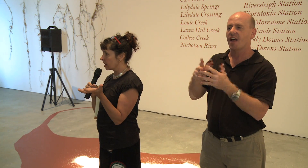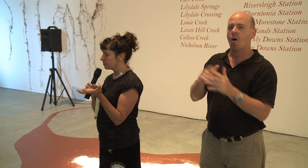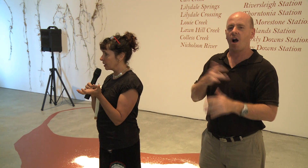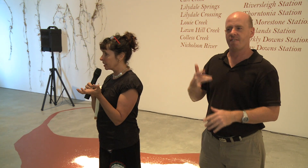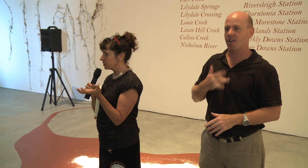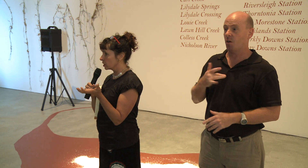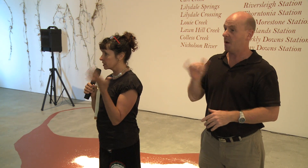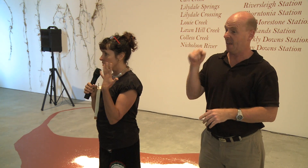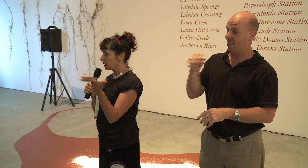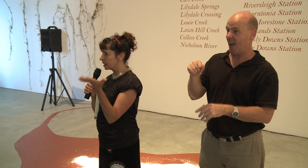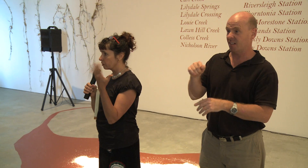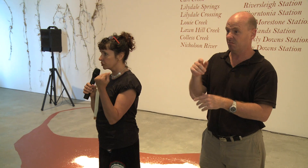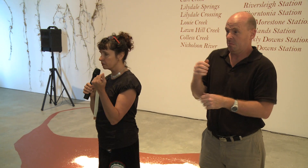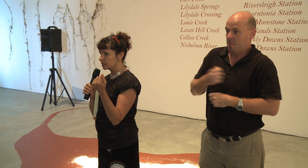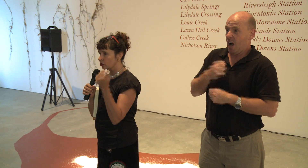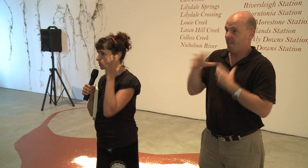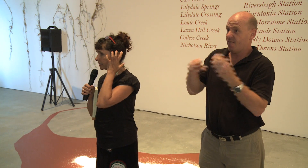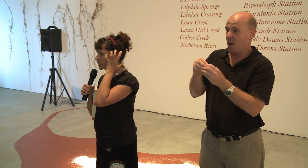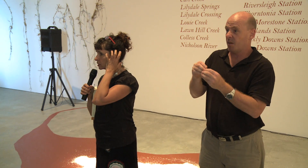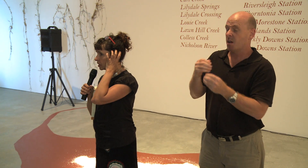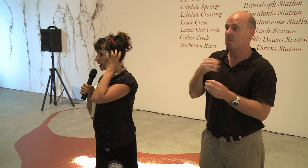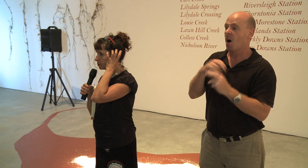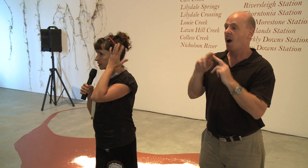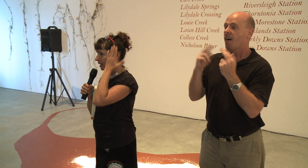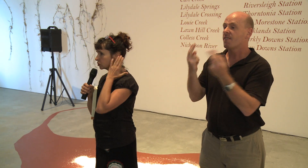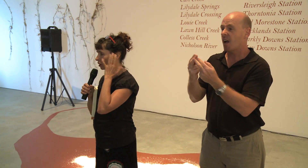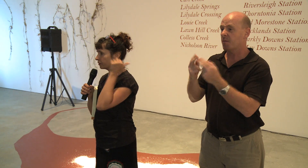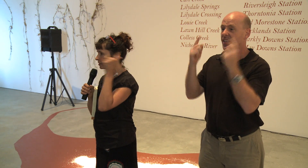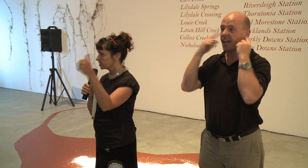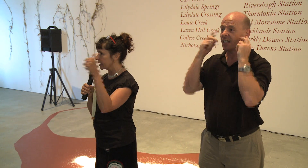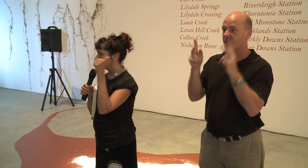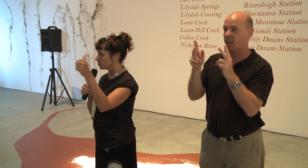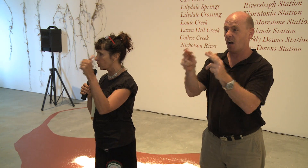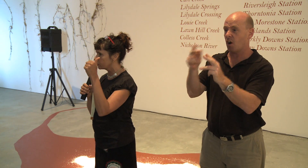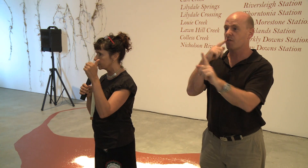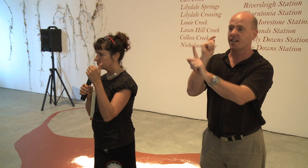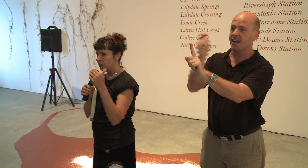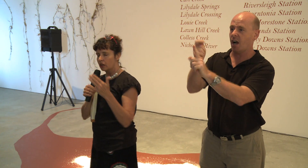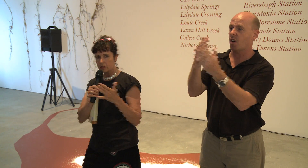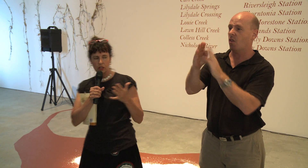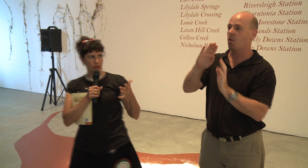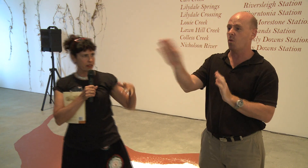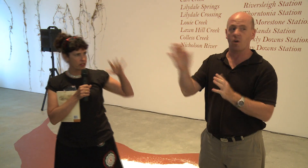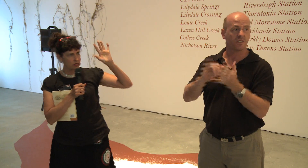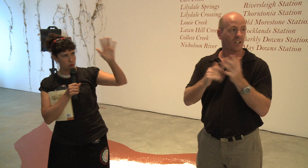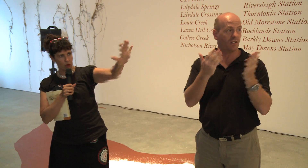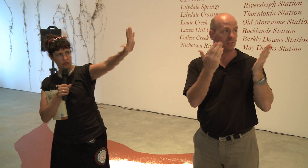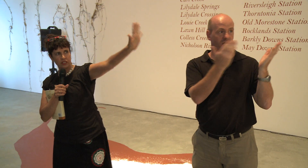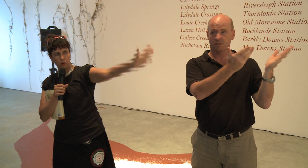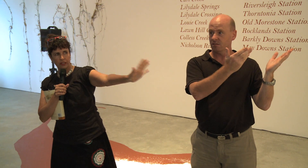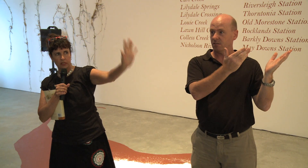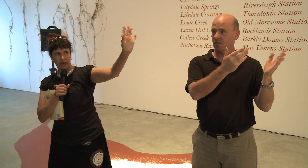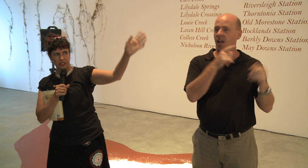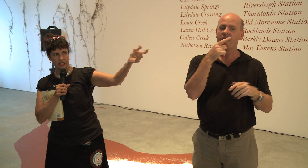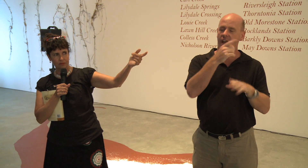been my family, you know, some of my relatives whose ears had been cut off and nailed to the homestead. So that is what